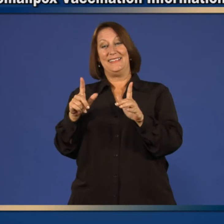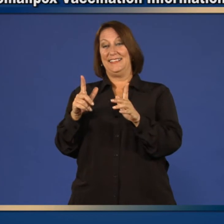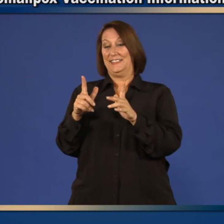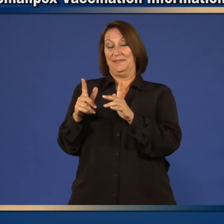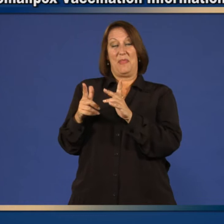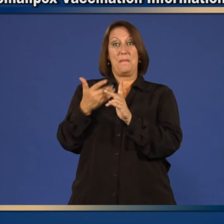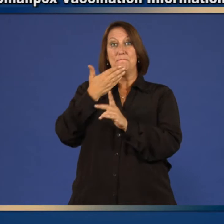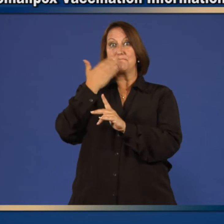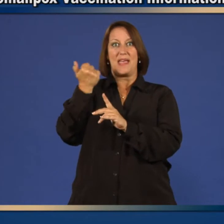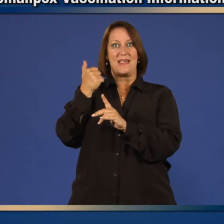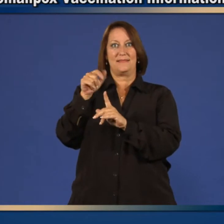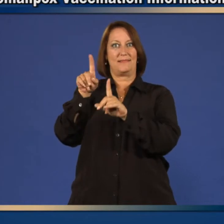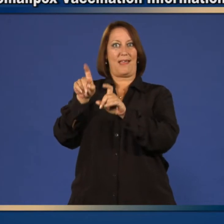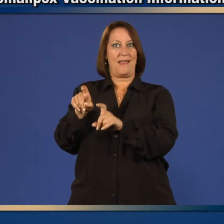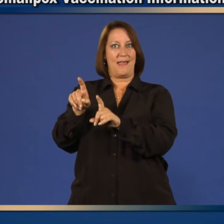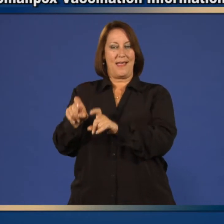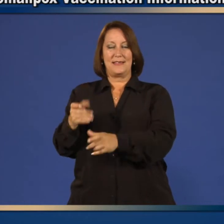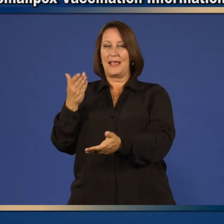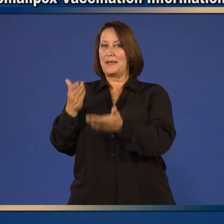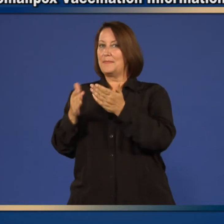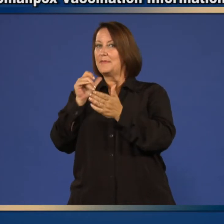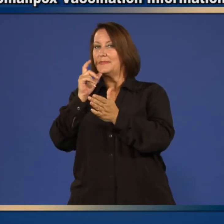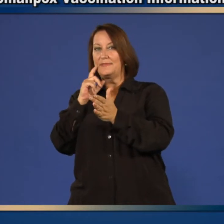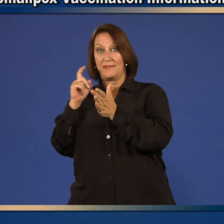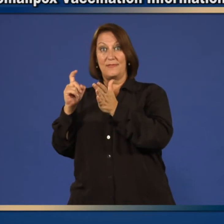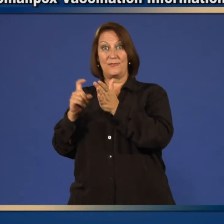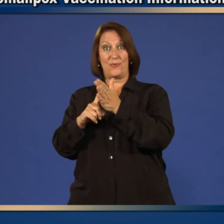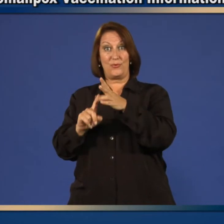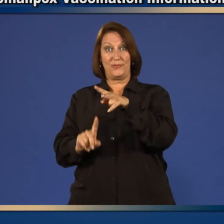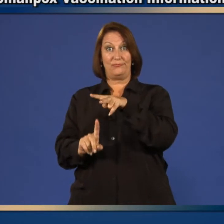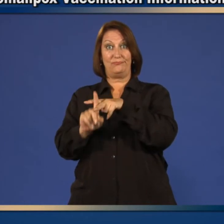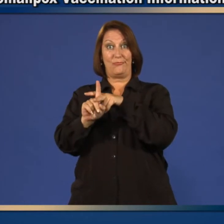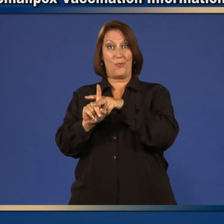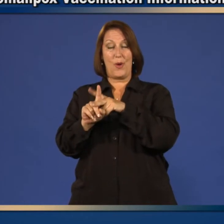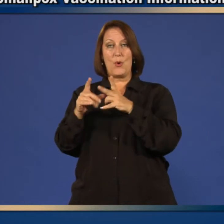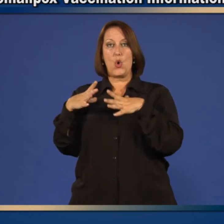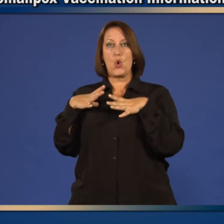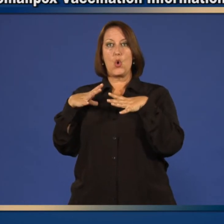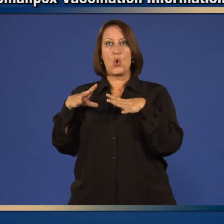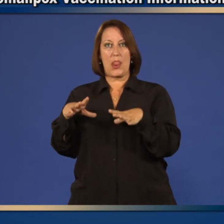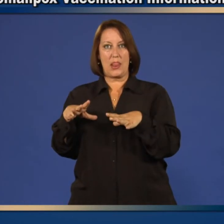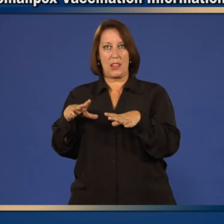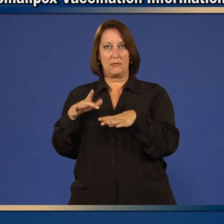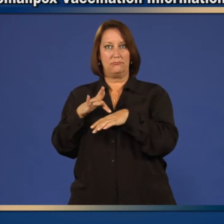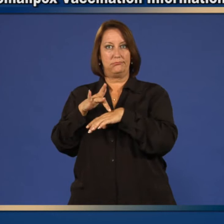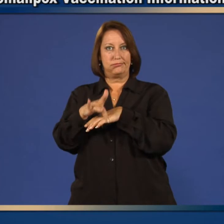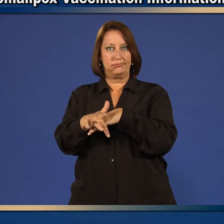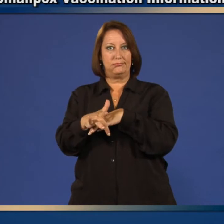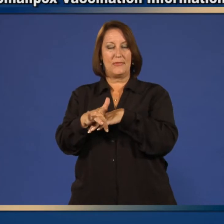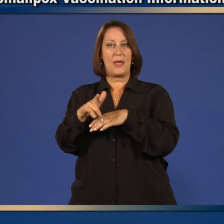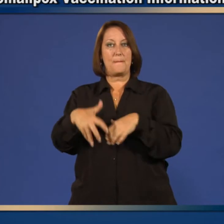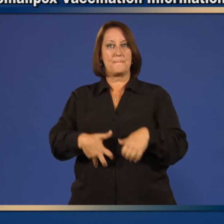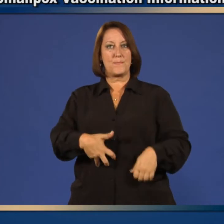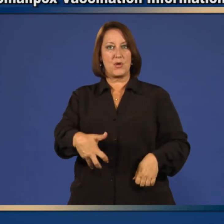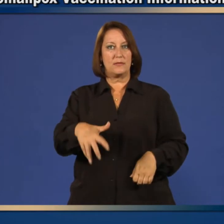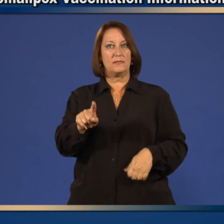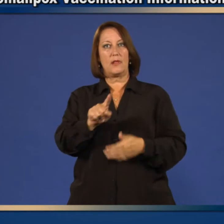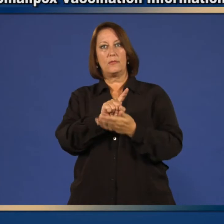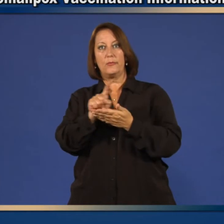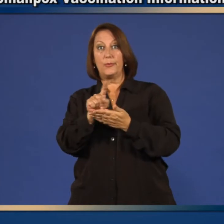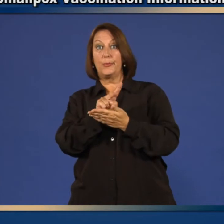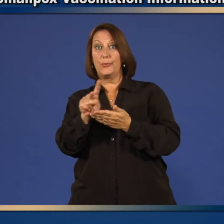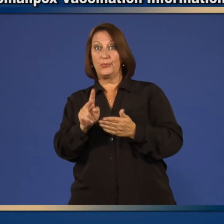tests may not be able to detect early pregnancies, those less than 2 weeks